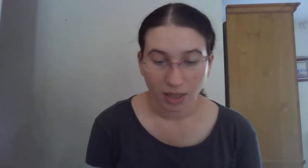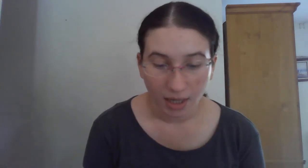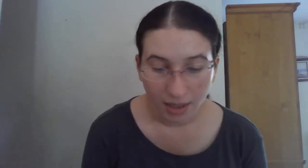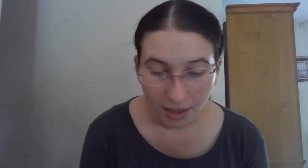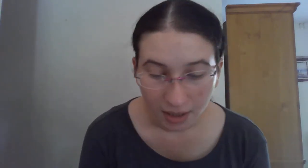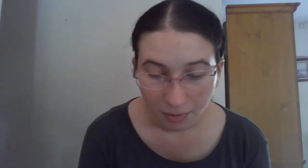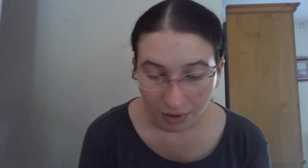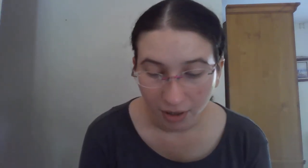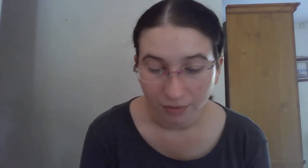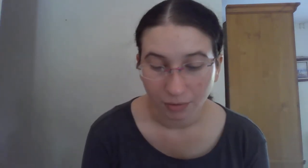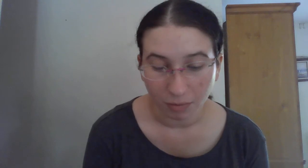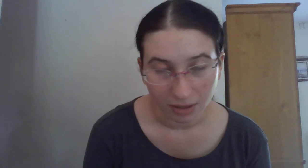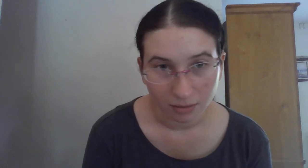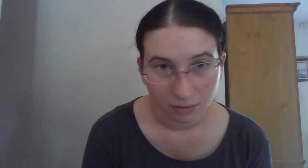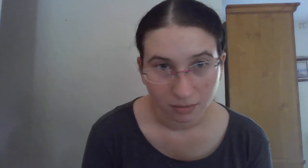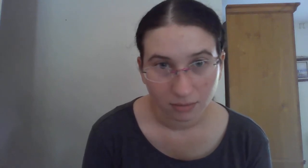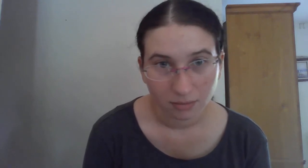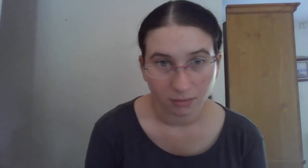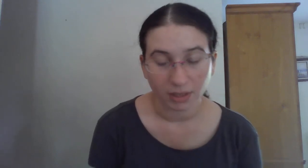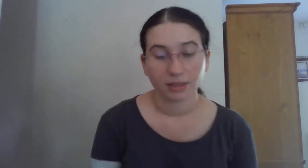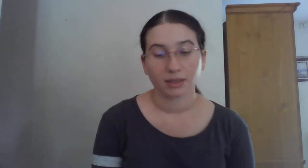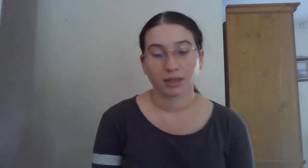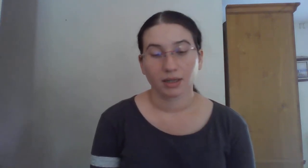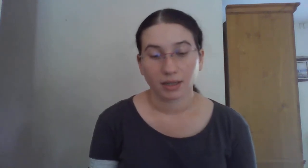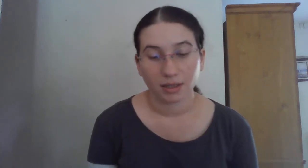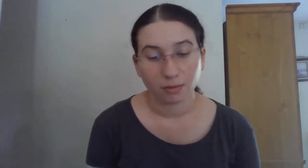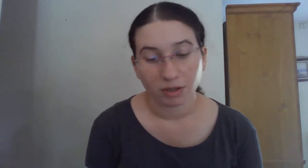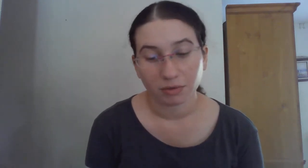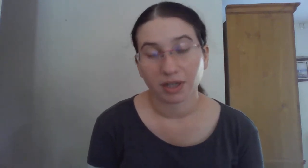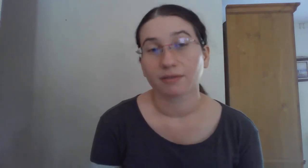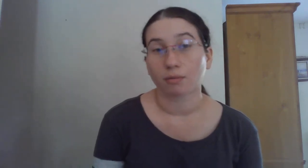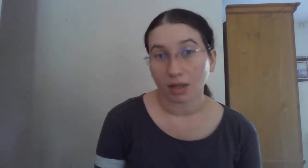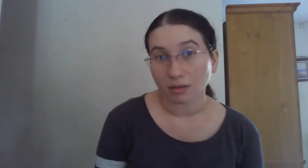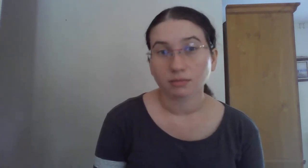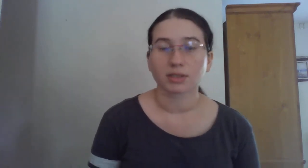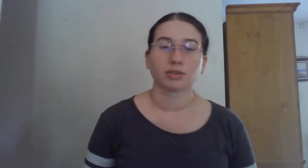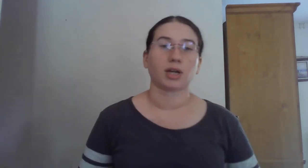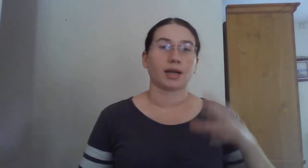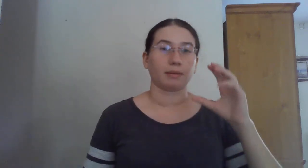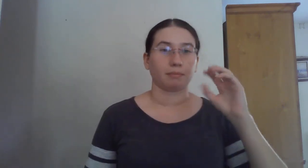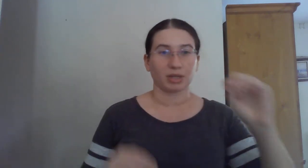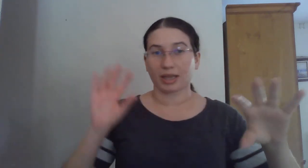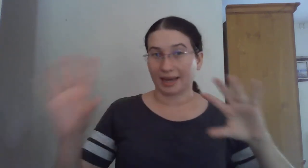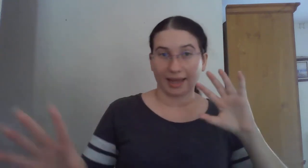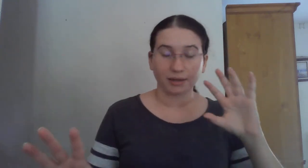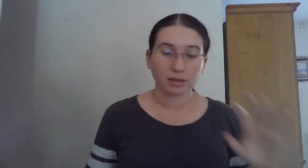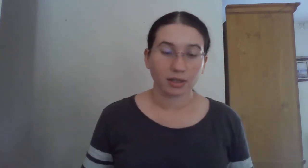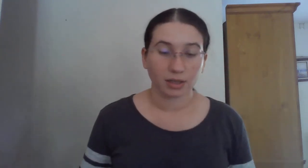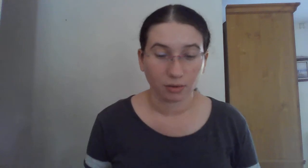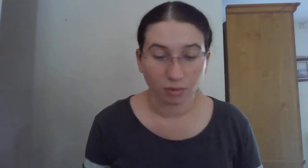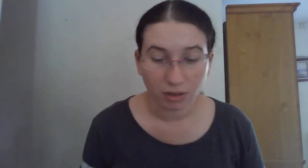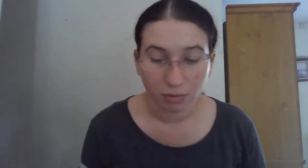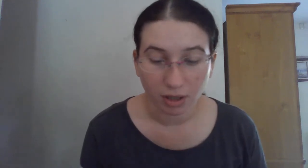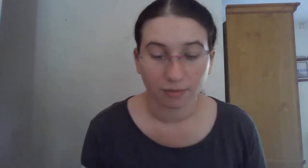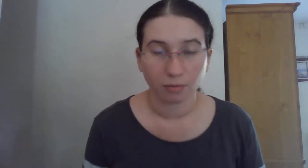Okay, he recover will. Right? He will recover will. Let's try middle and end. He will recover